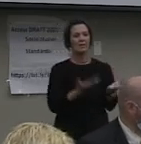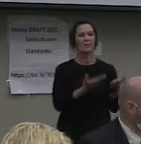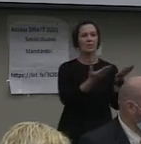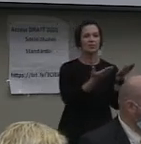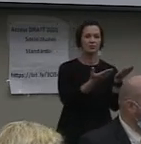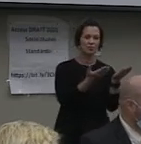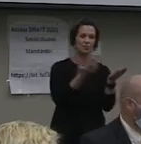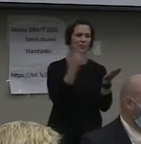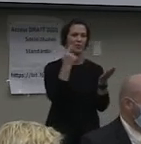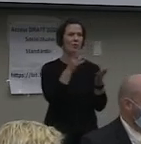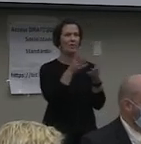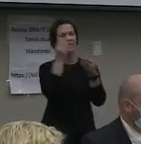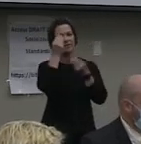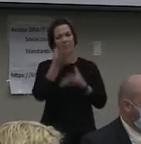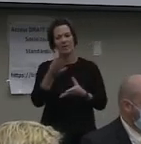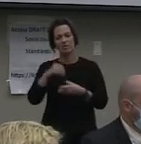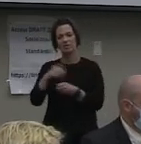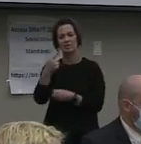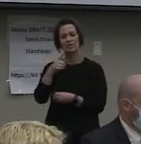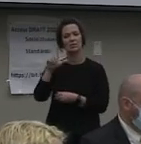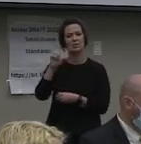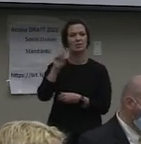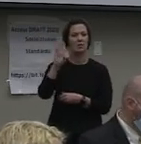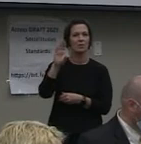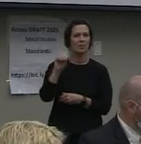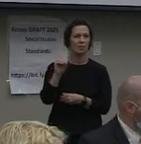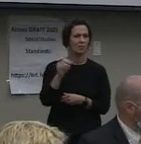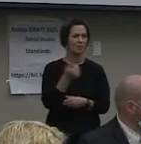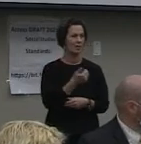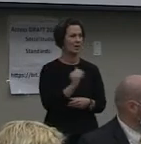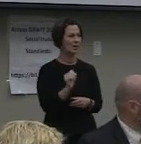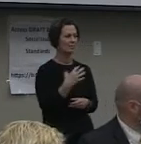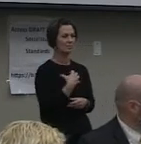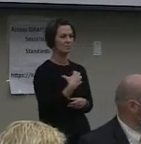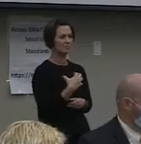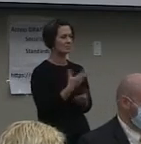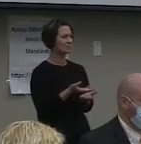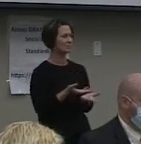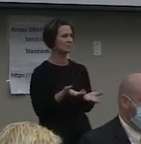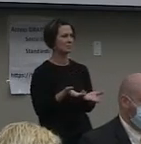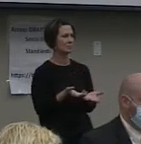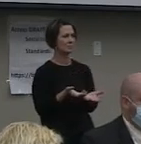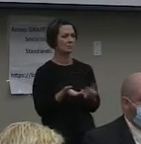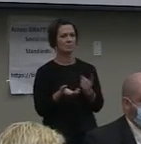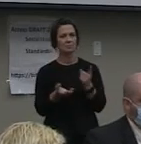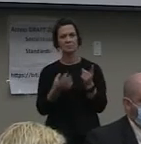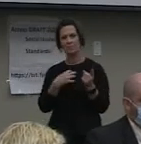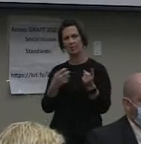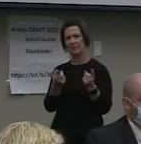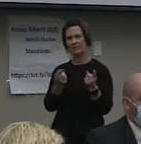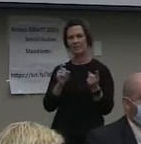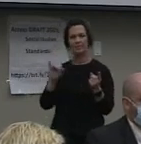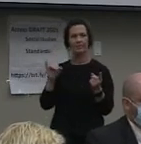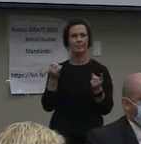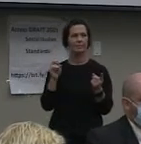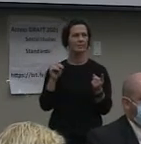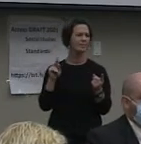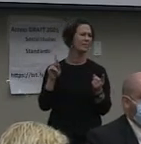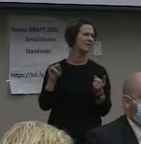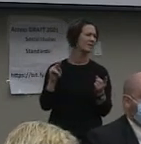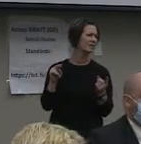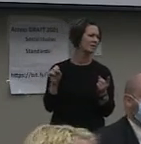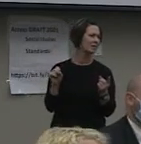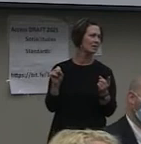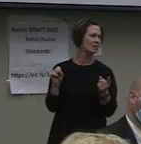Globo. Are there any objections? We have an objection from Mr. Jenkins. Yep, I have an objection. I don't comment.